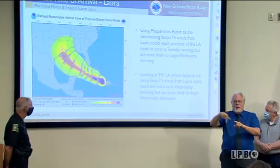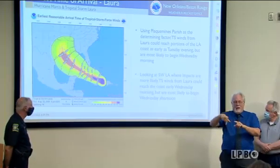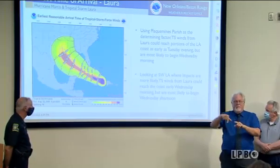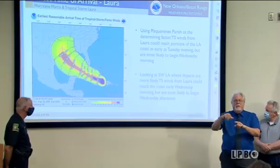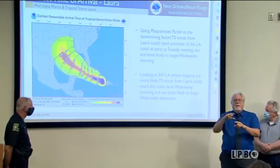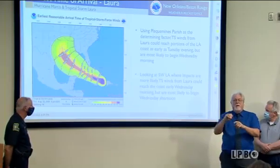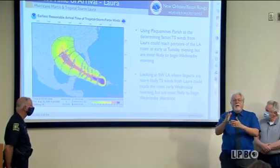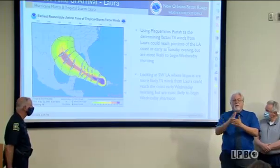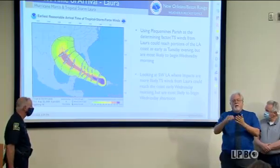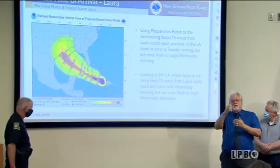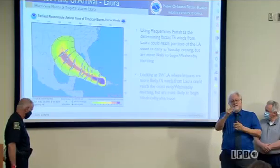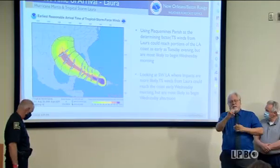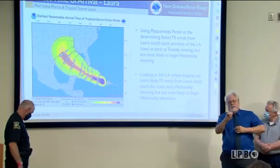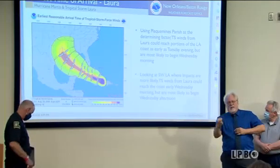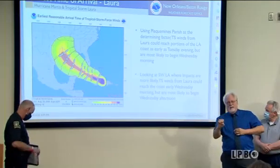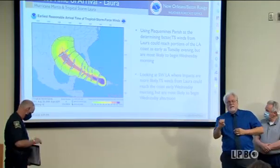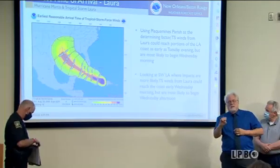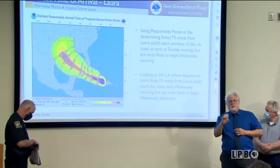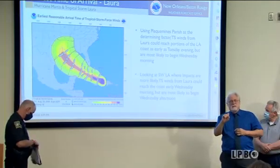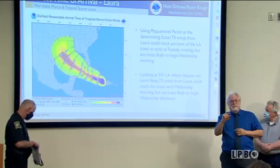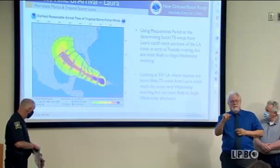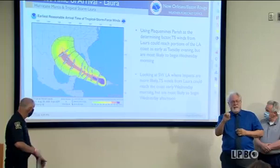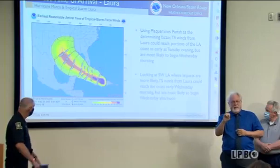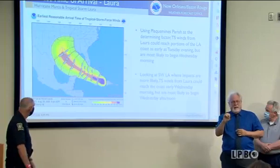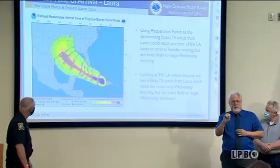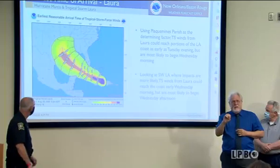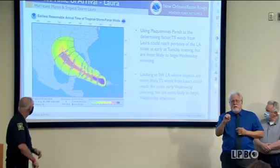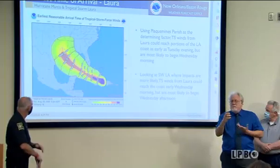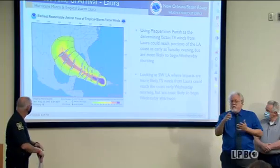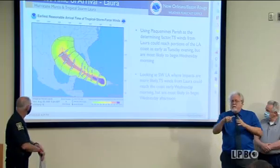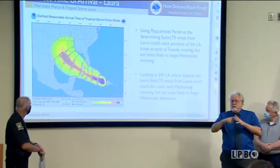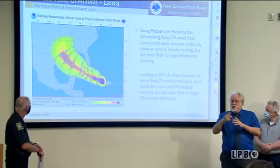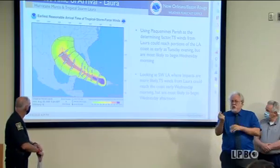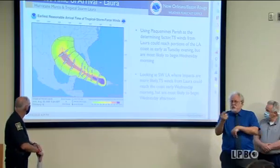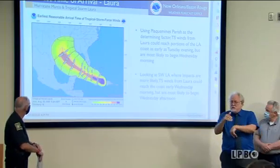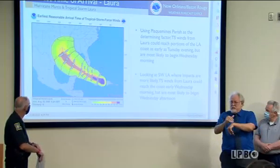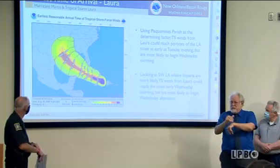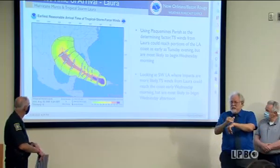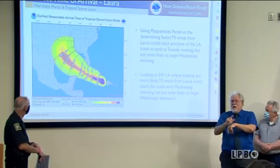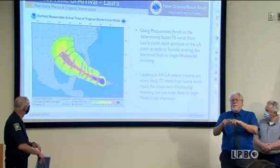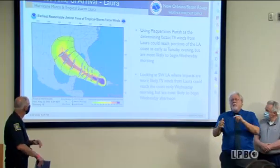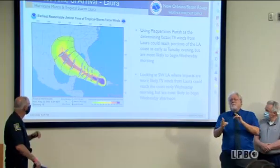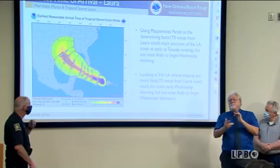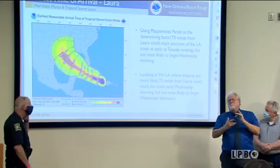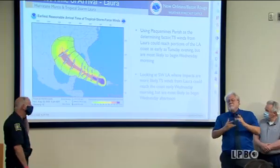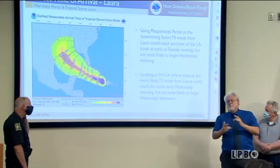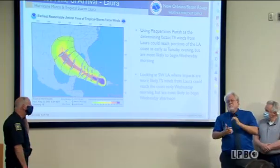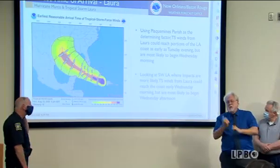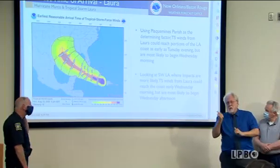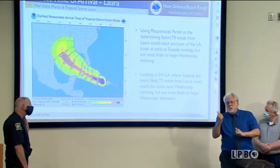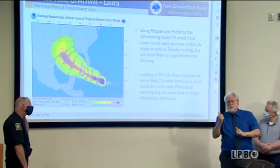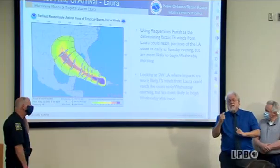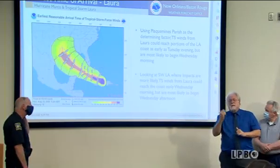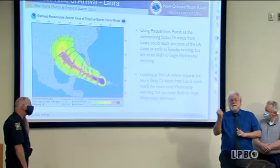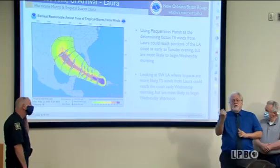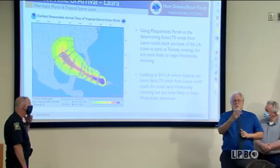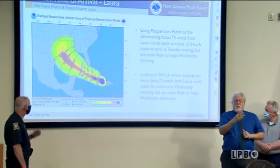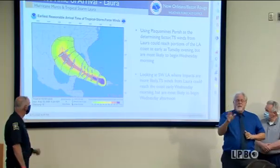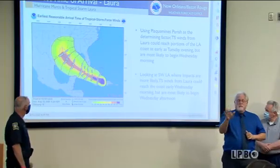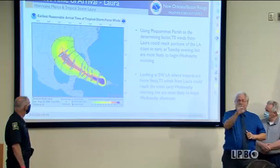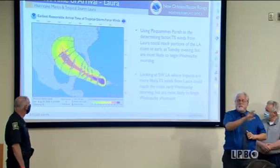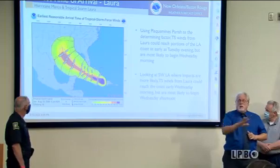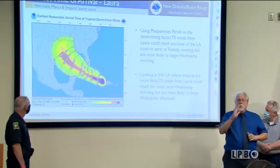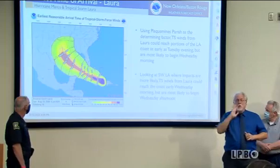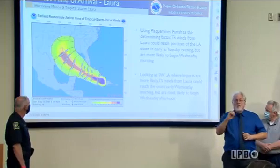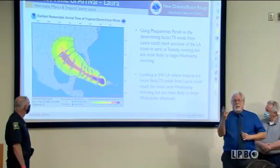the far southeastern portions of the state as early as Tuesday night, but the most likely effects across southwest Louisiana will be